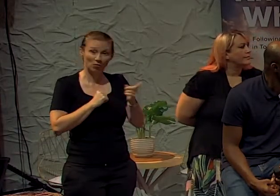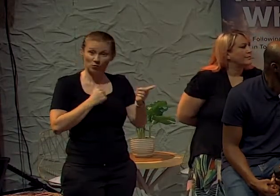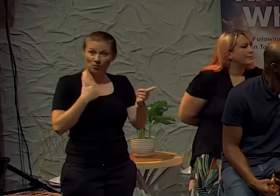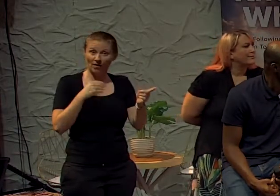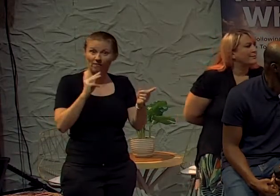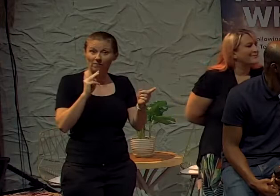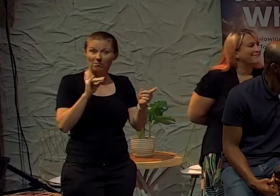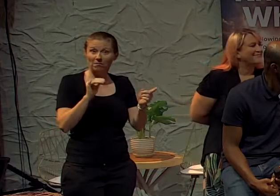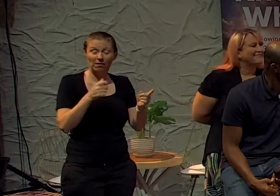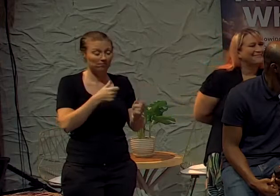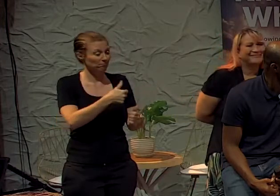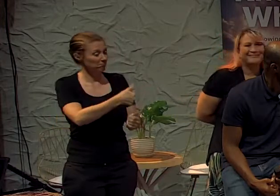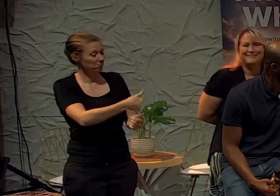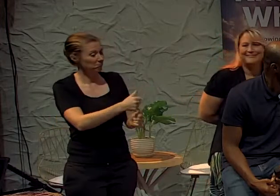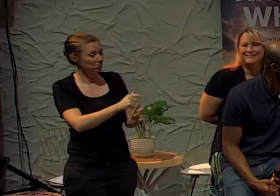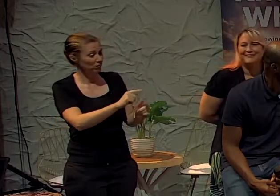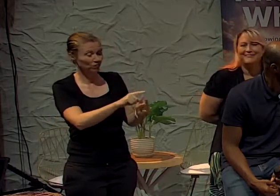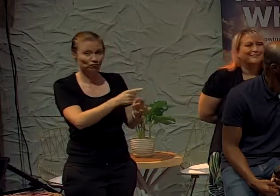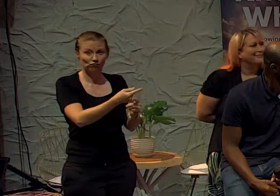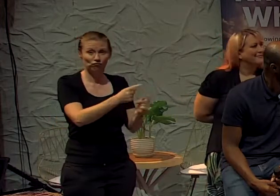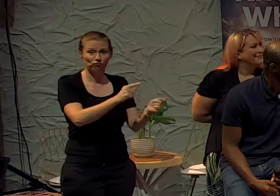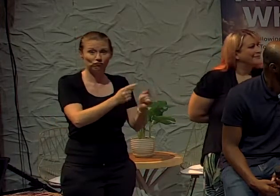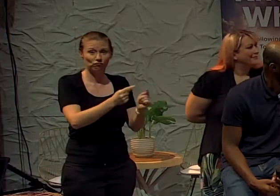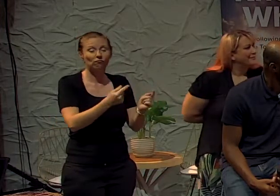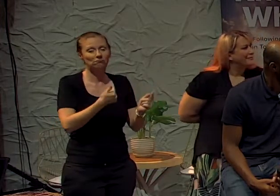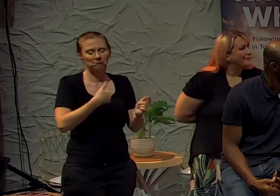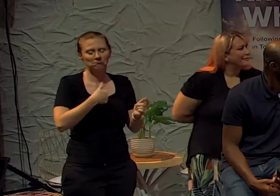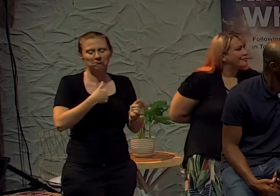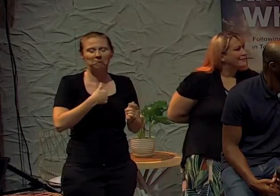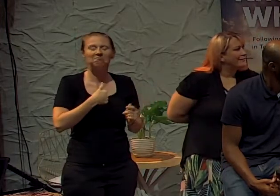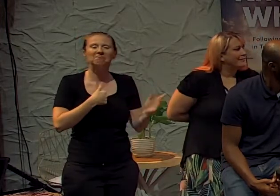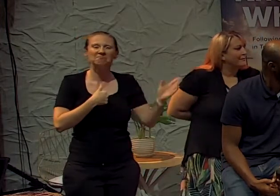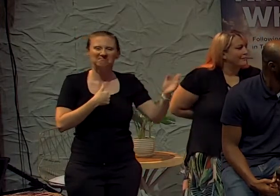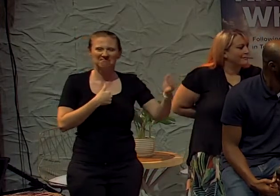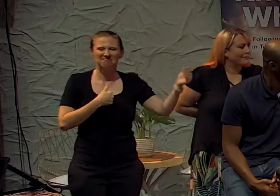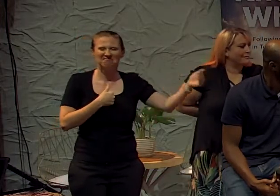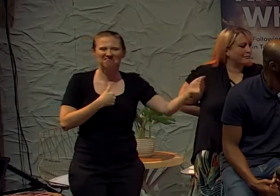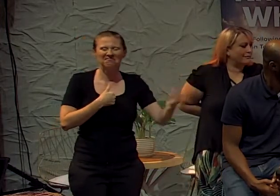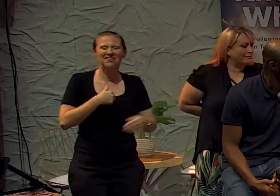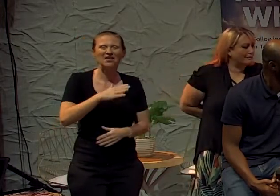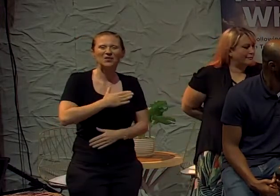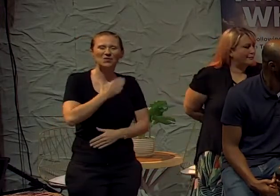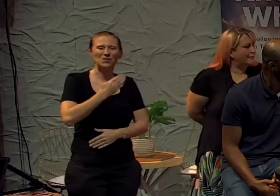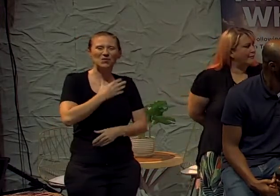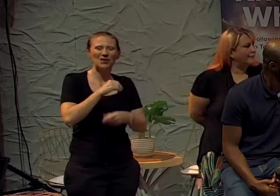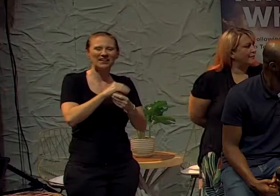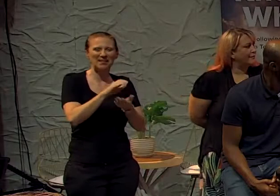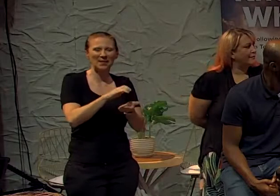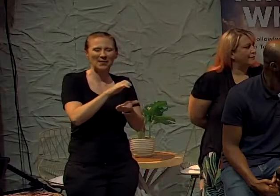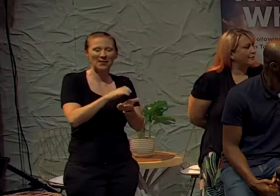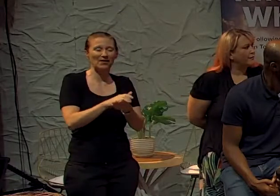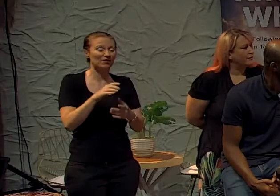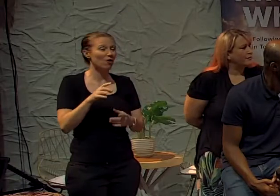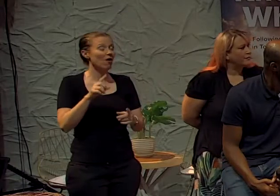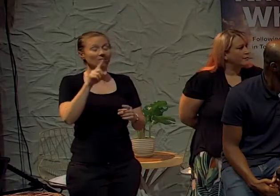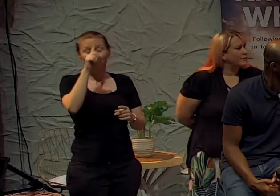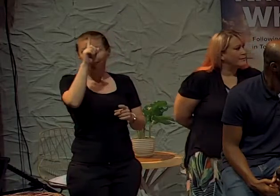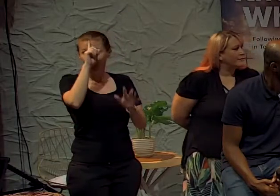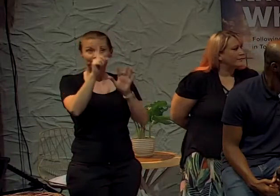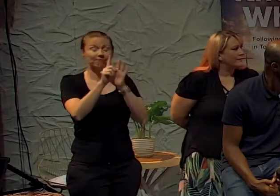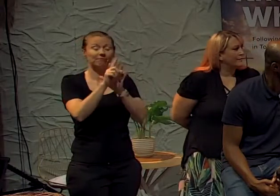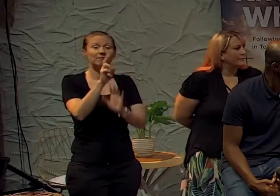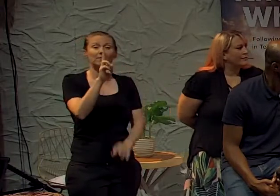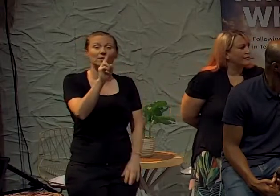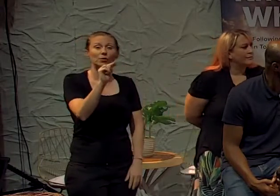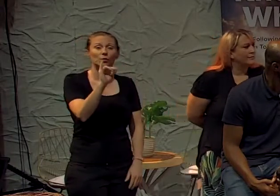Dylan. Do you want to go first? Join our marriage. So a couple things. One is unity. That's the word.